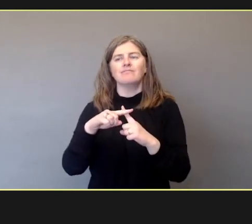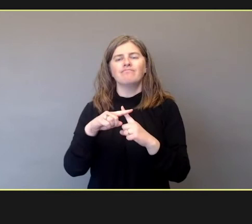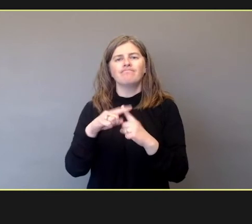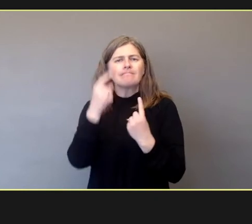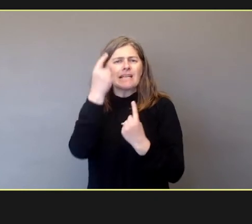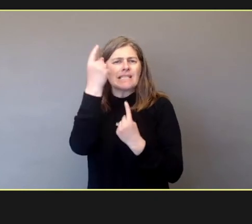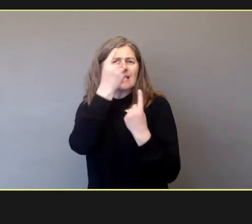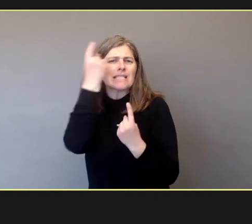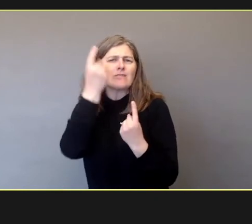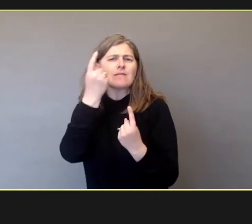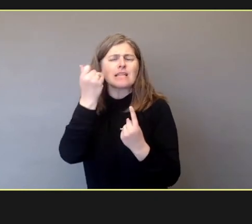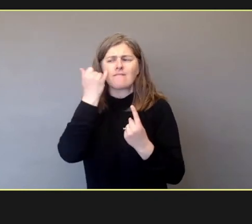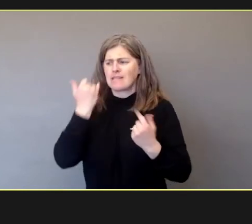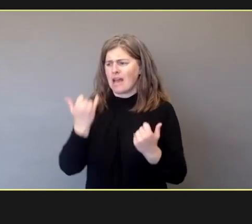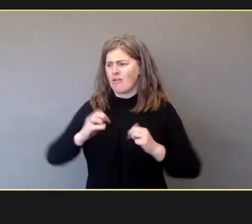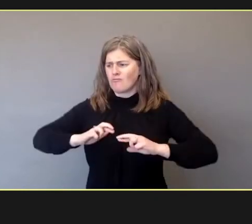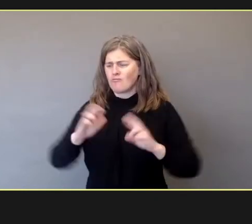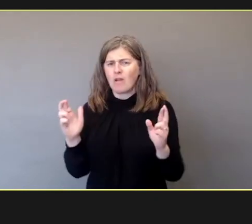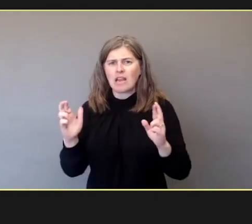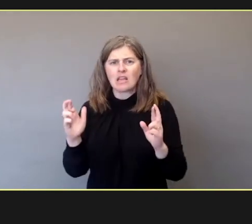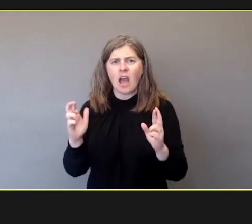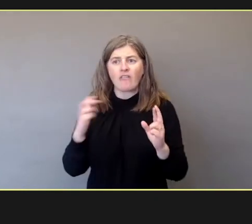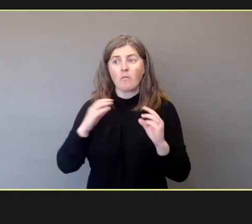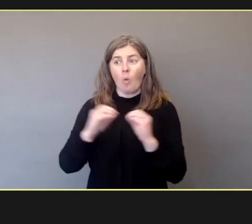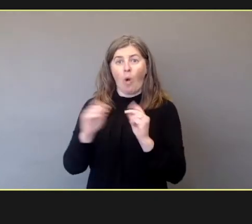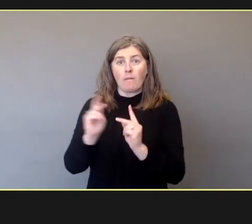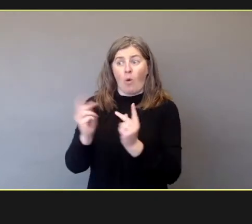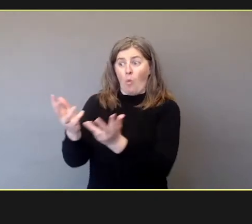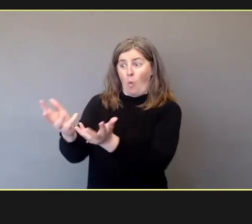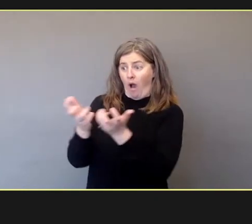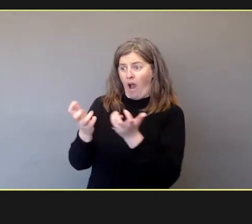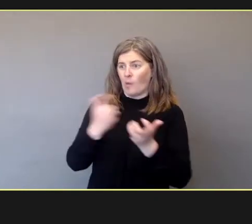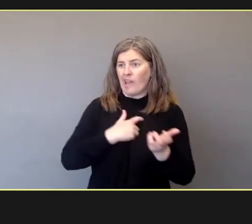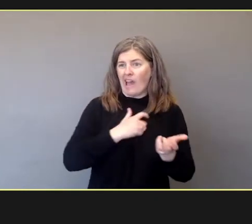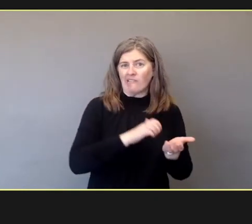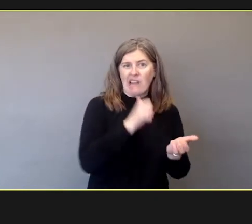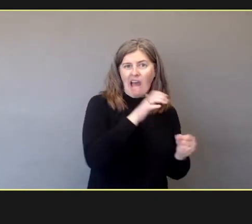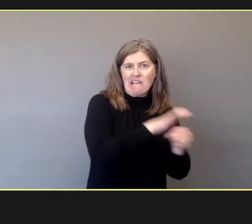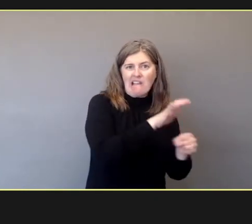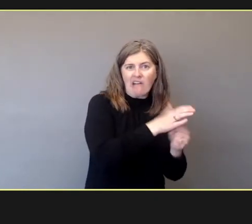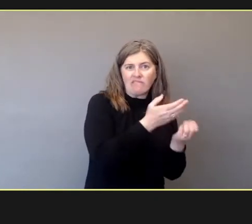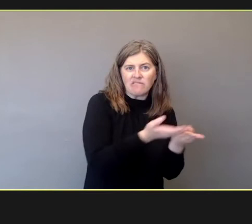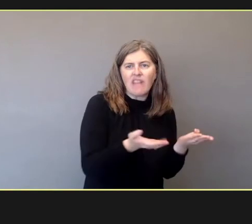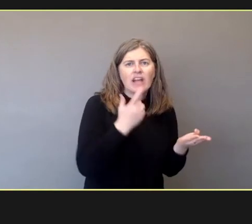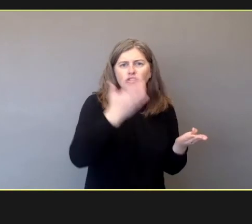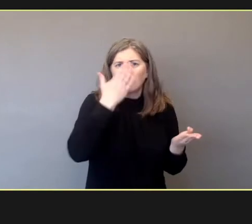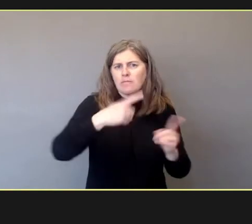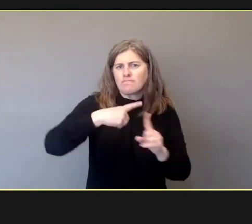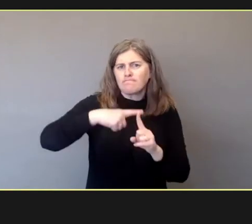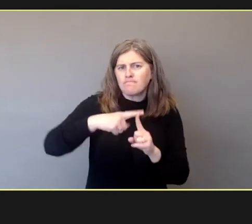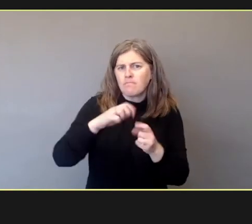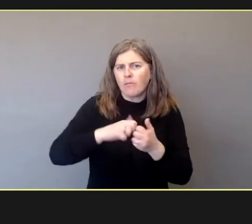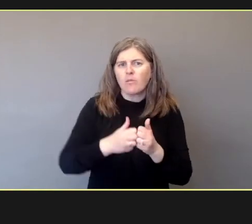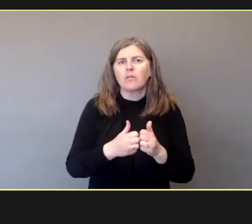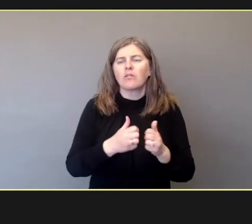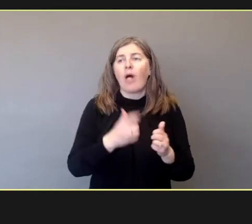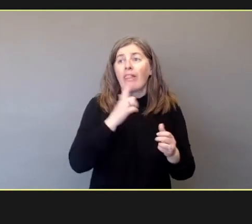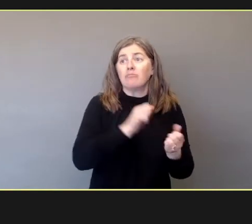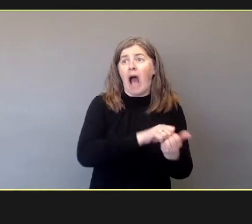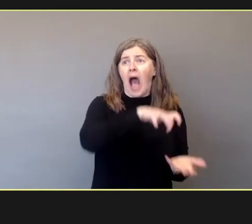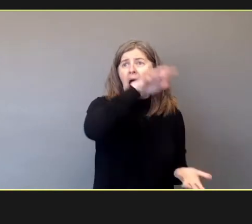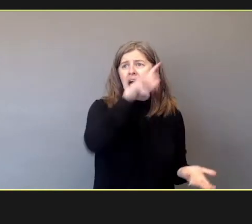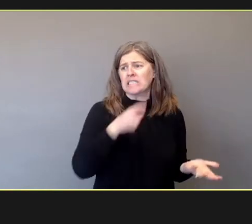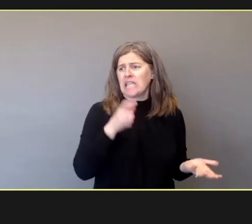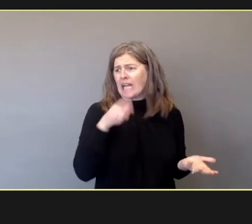considering when we get to the point where we have more demand than supply, a good problem to have rather than under treating people. So